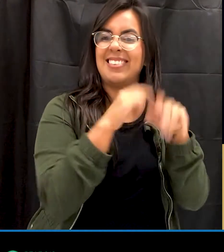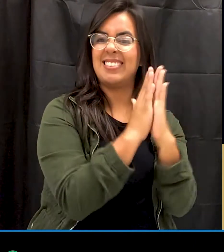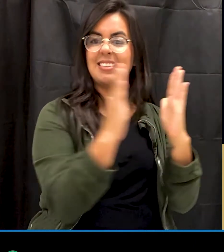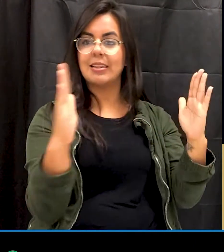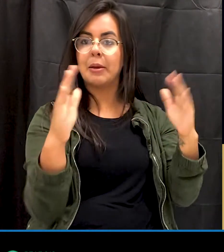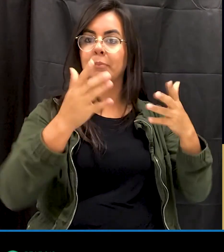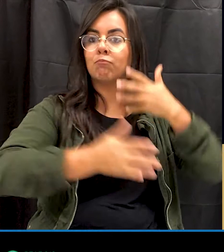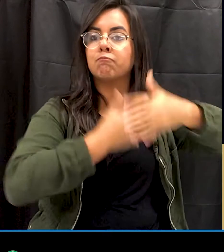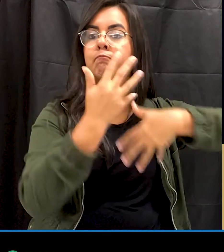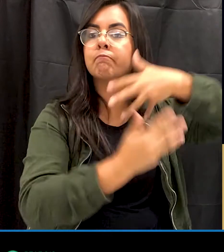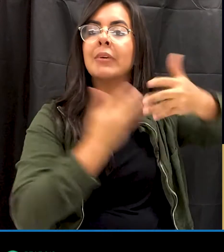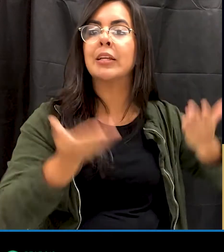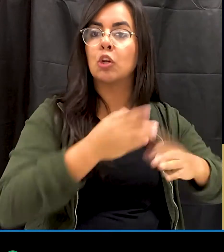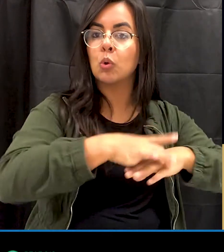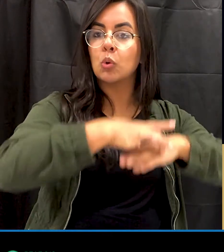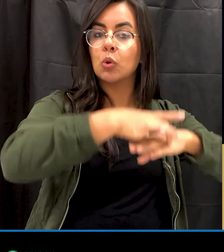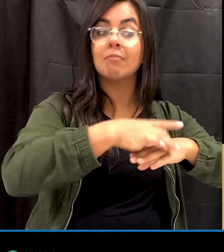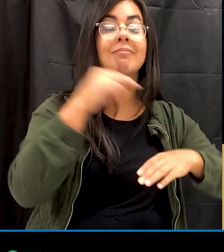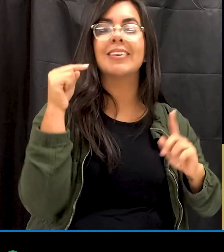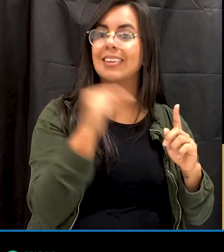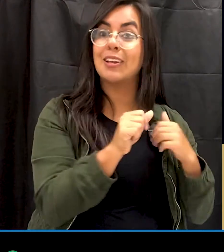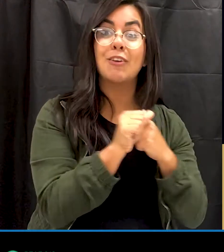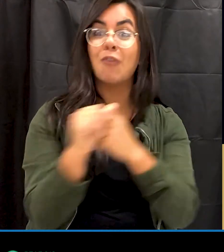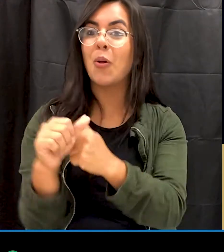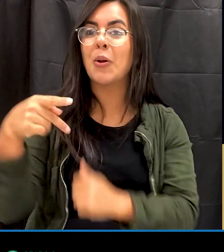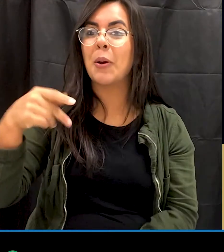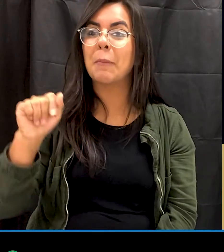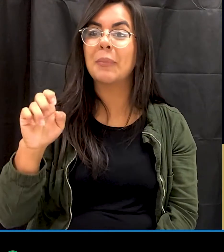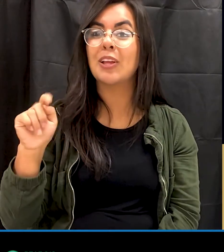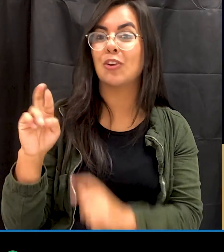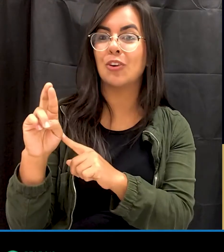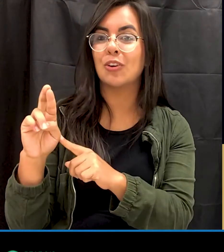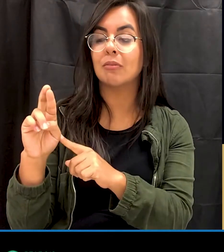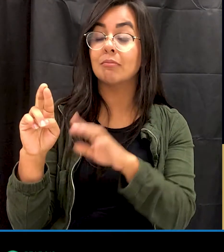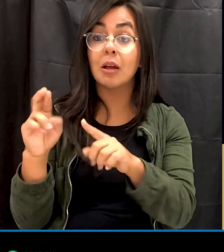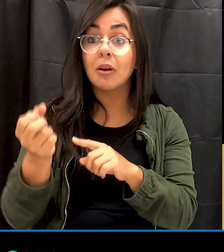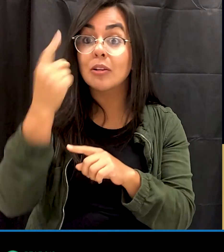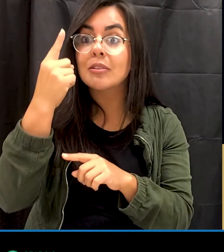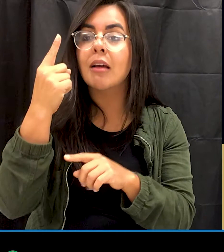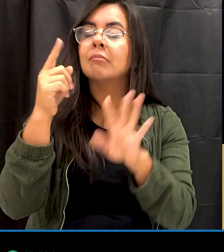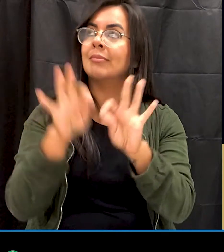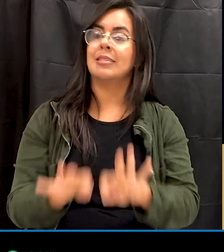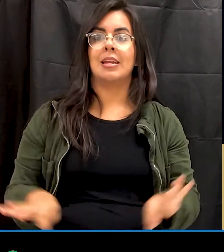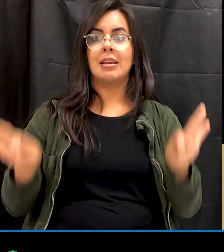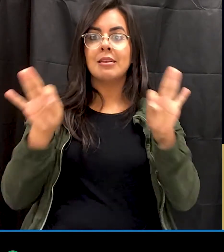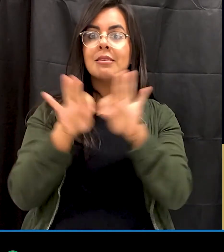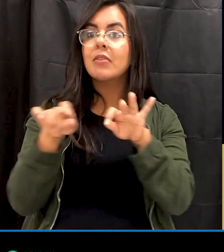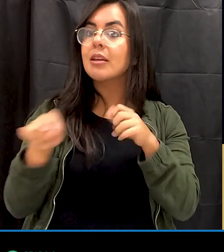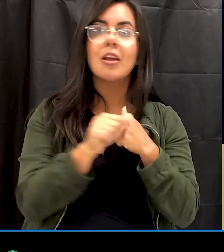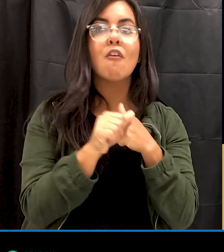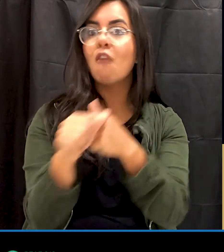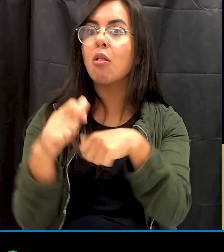tells us he accurately wrote down everything that Peter said, but not in chronological order. This is significant. The